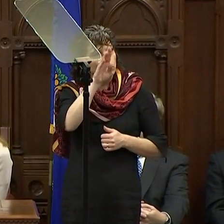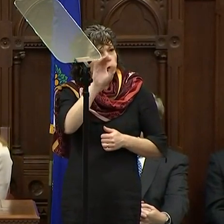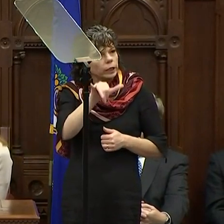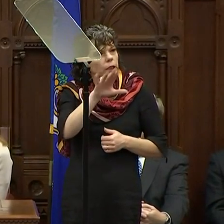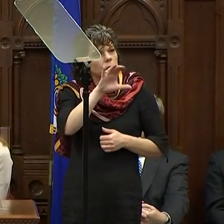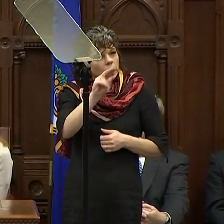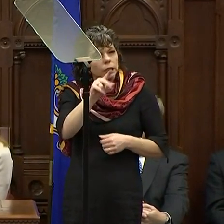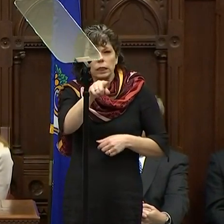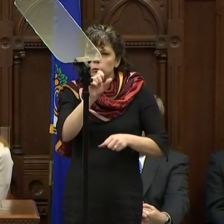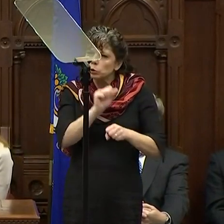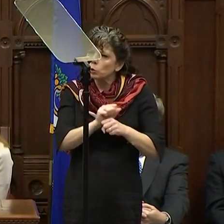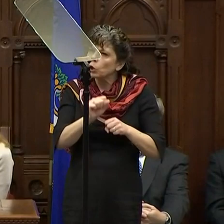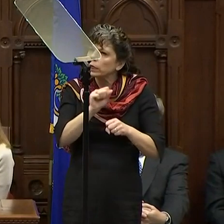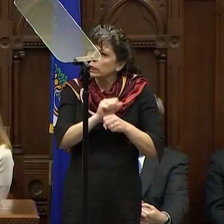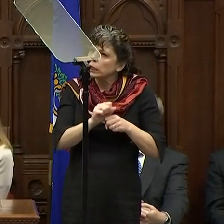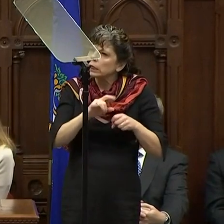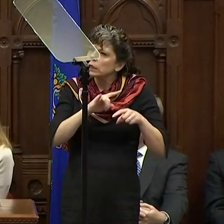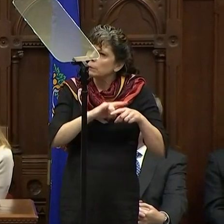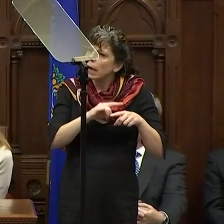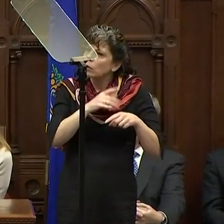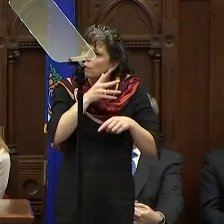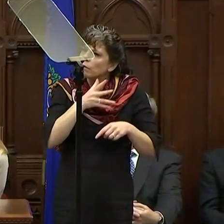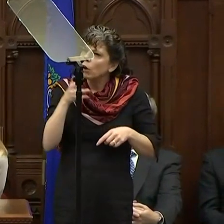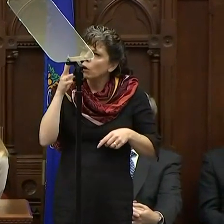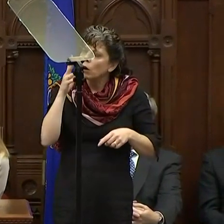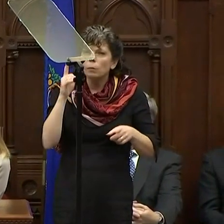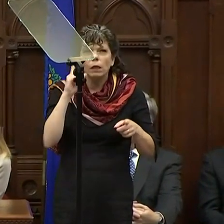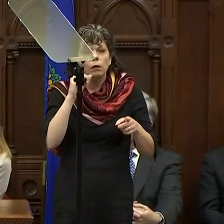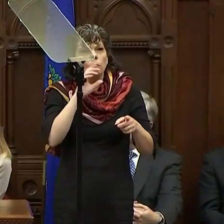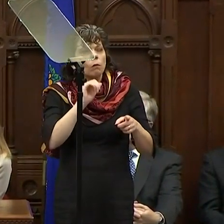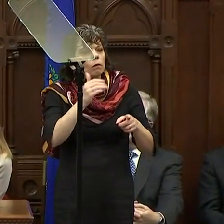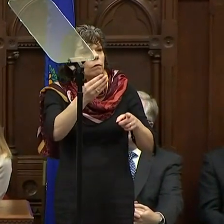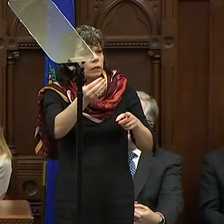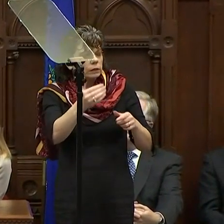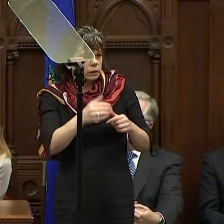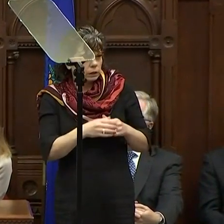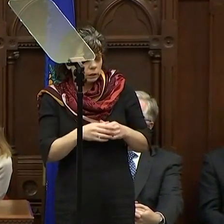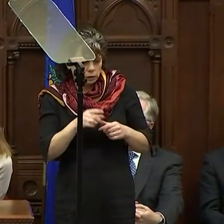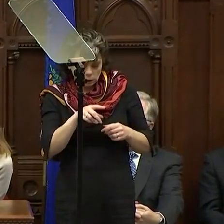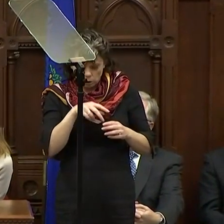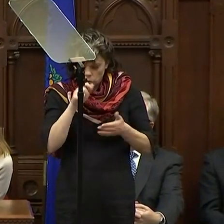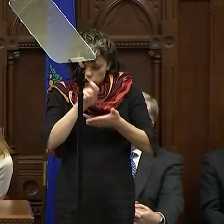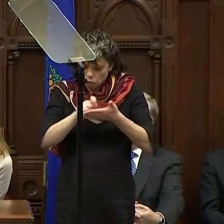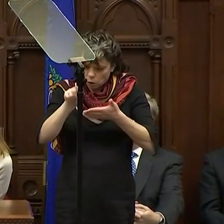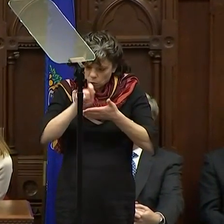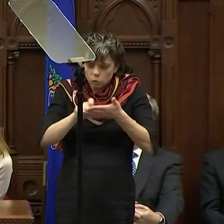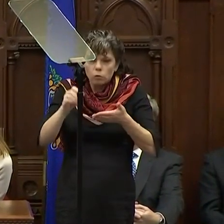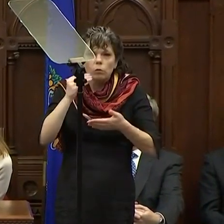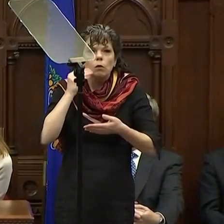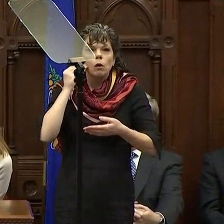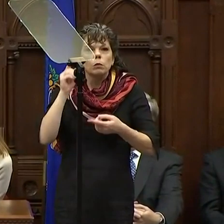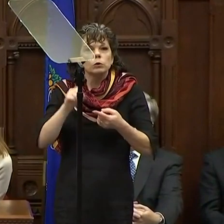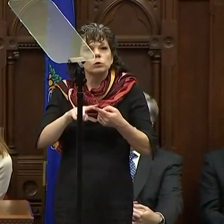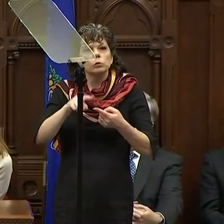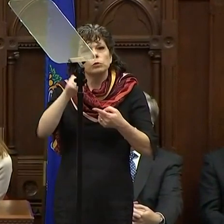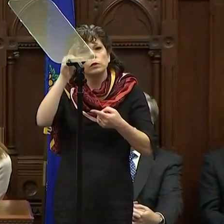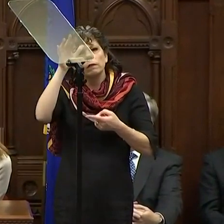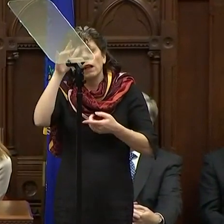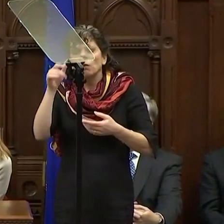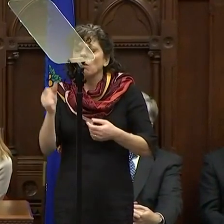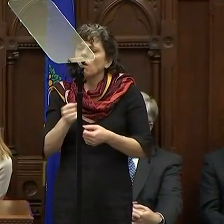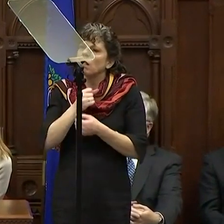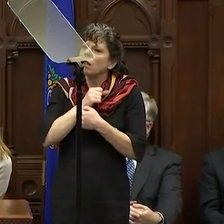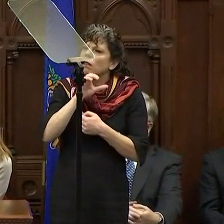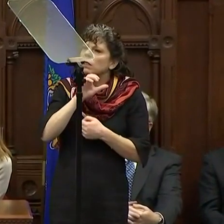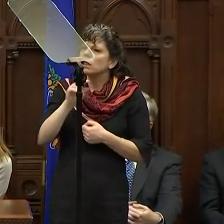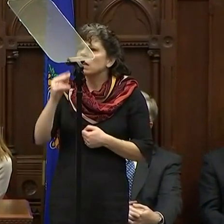that tobacco farm as a very young man. I think he was 15. And he wrote home to his daddy that he loved Connecticut because he felt so